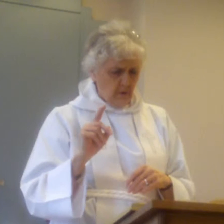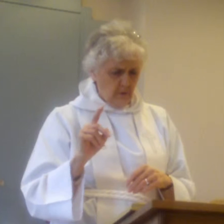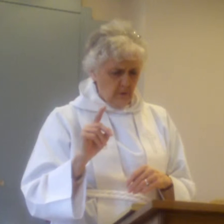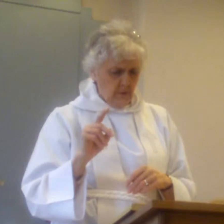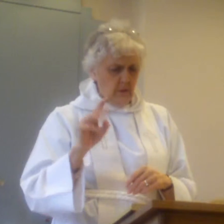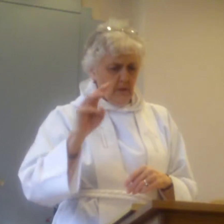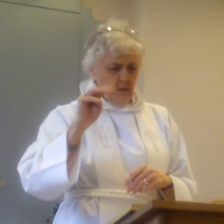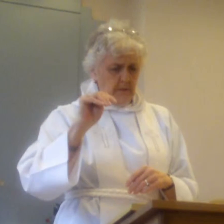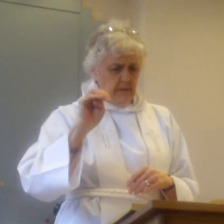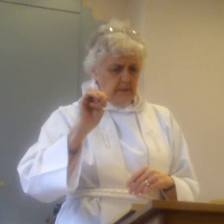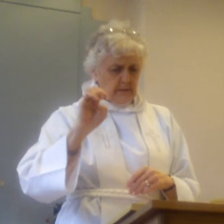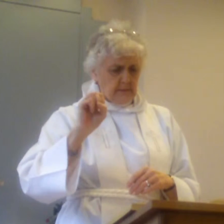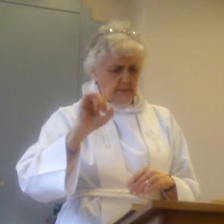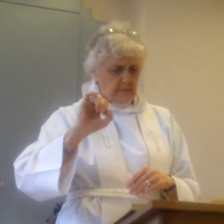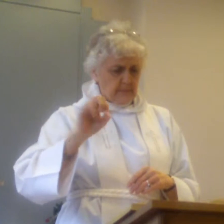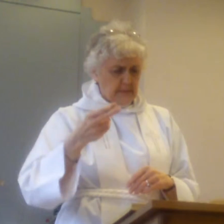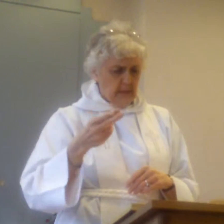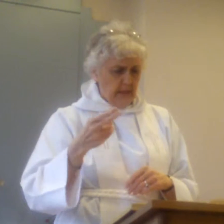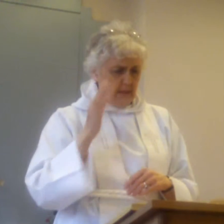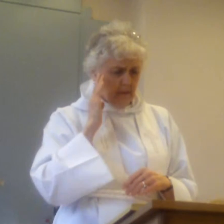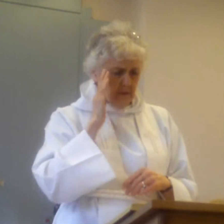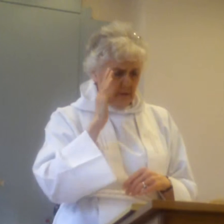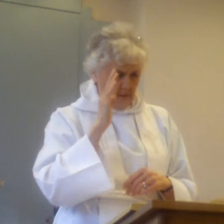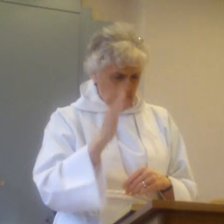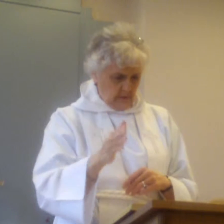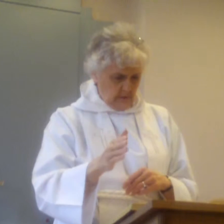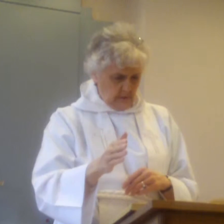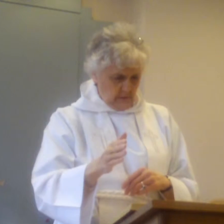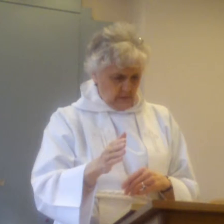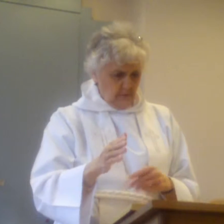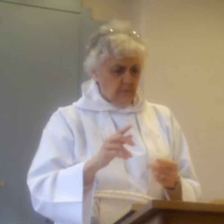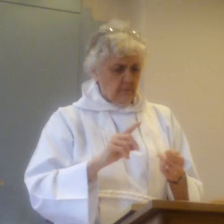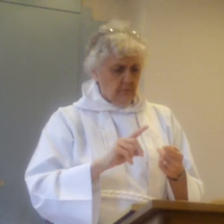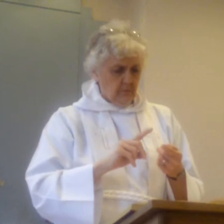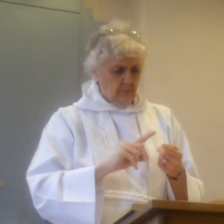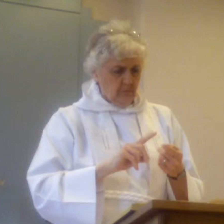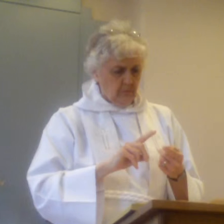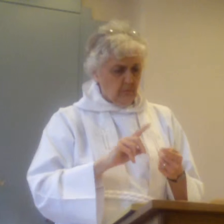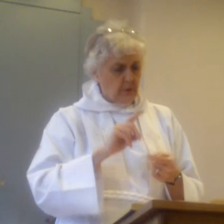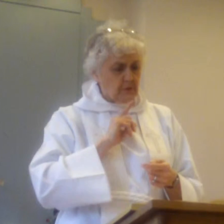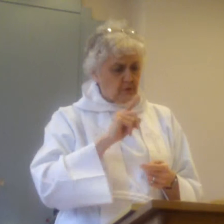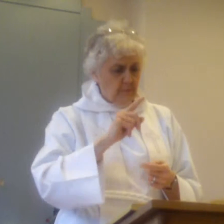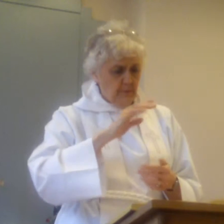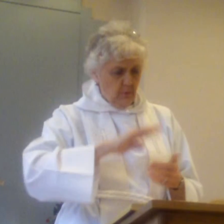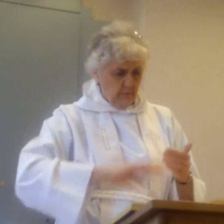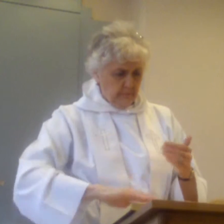this Messiah was to be born.